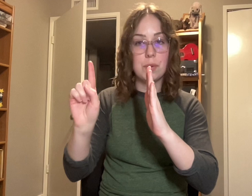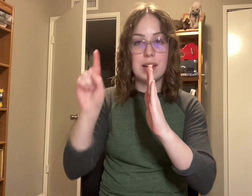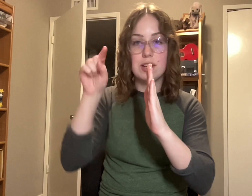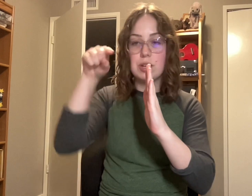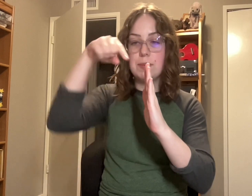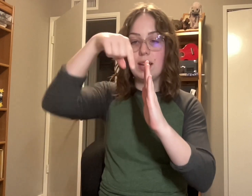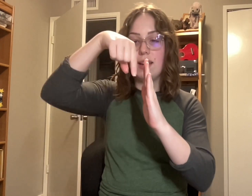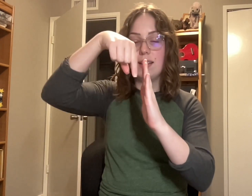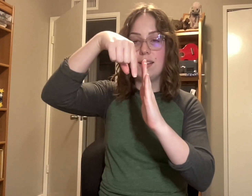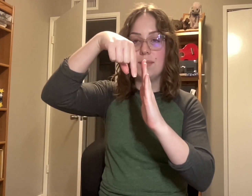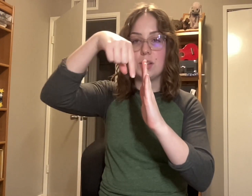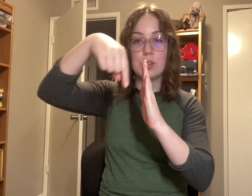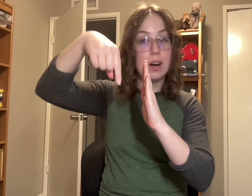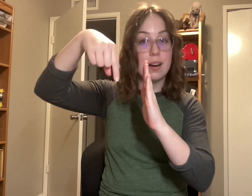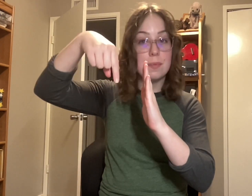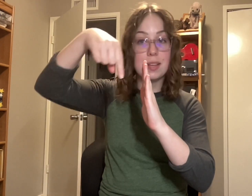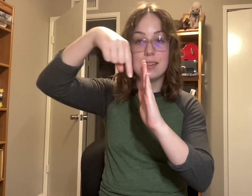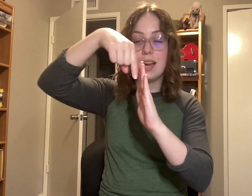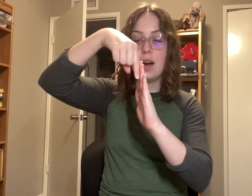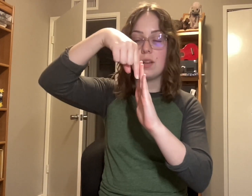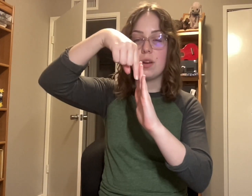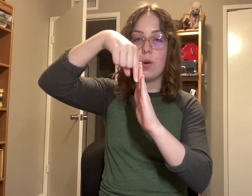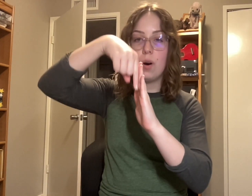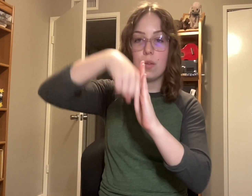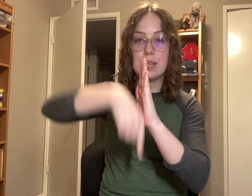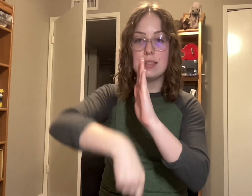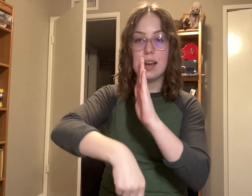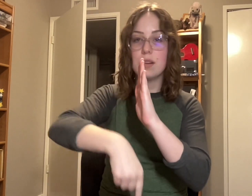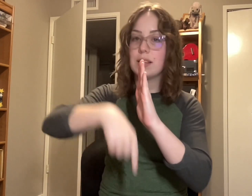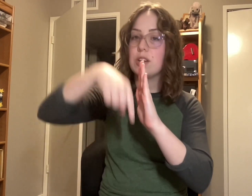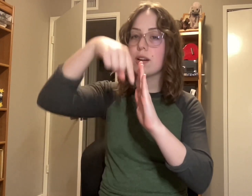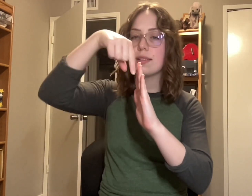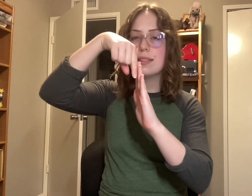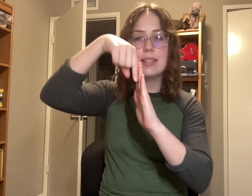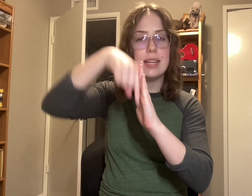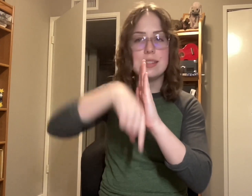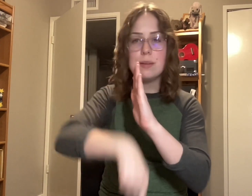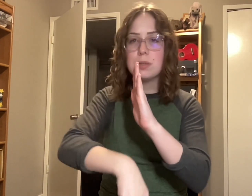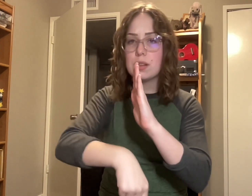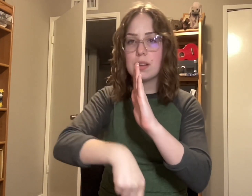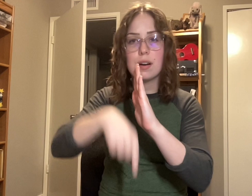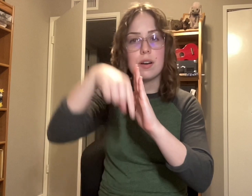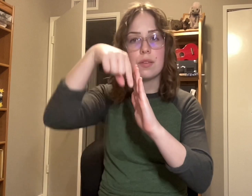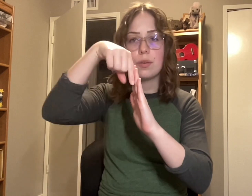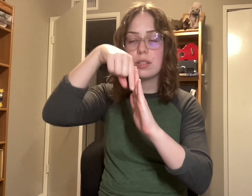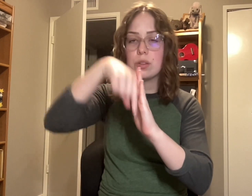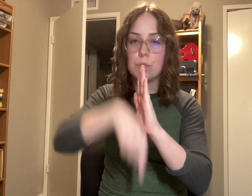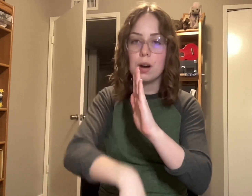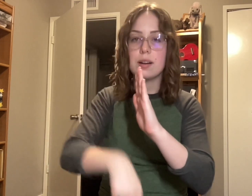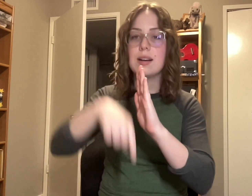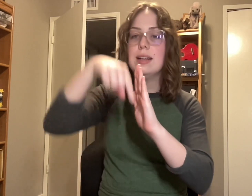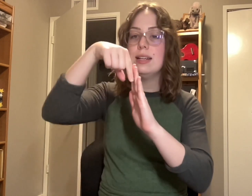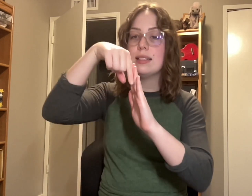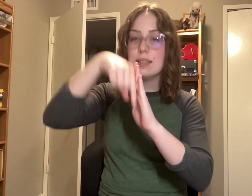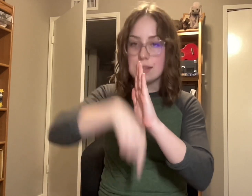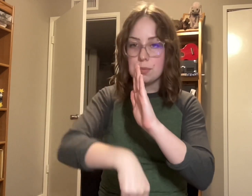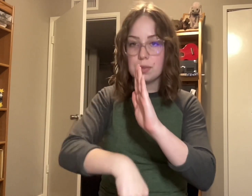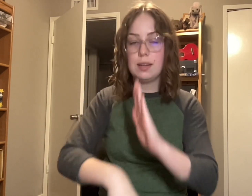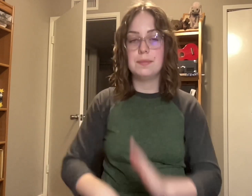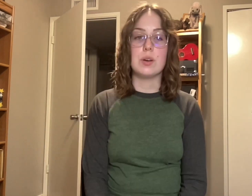hand shape again, but you turn it upside down and you go all the way down, like you're digging deep into the earth or into the water. Deeply. So let's